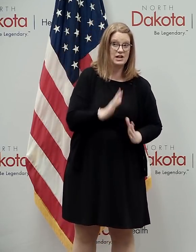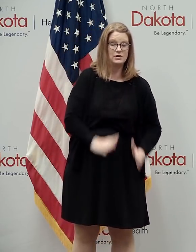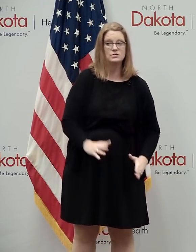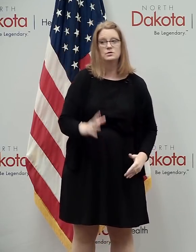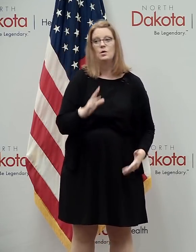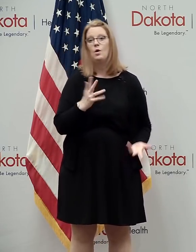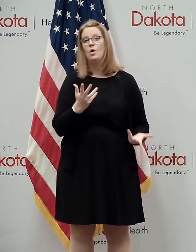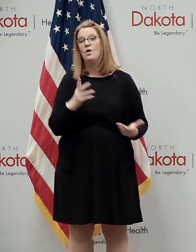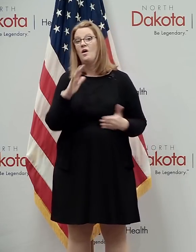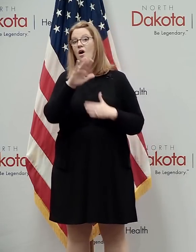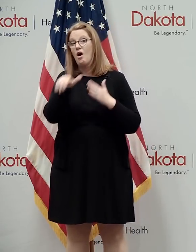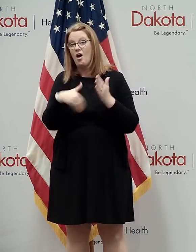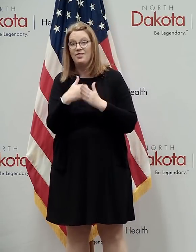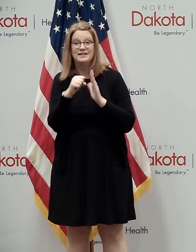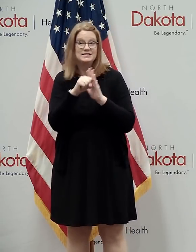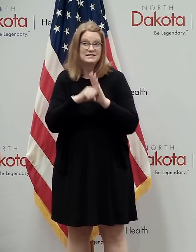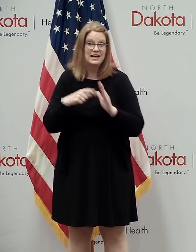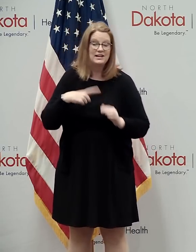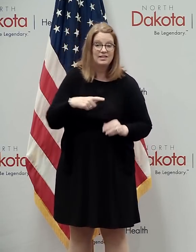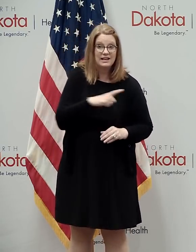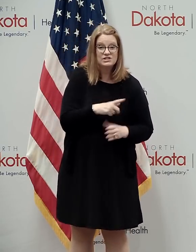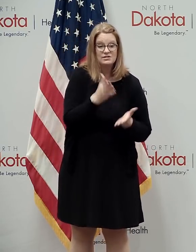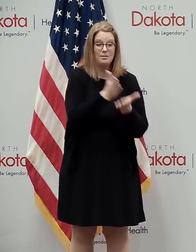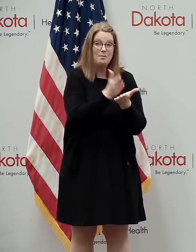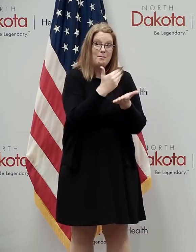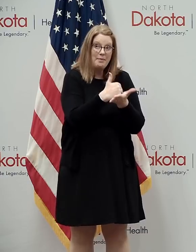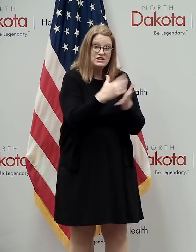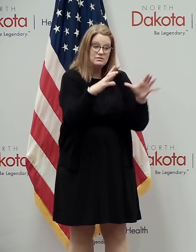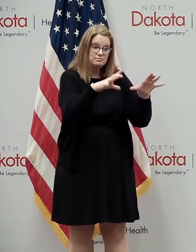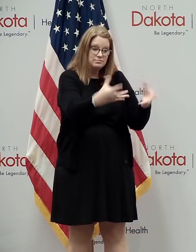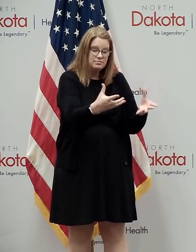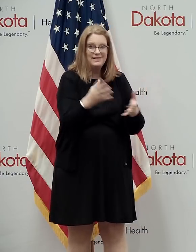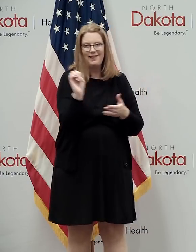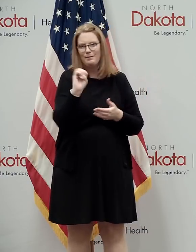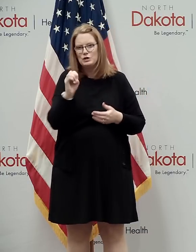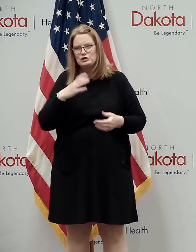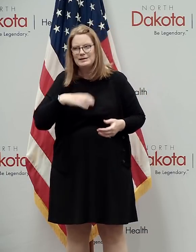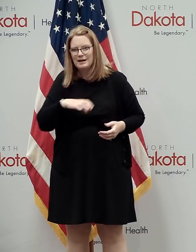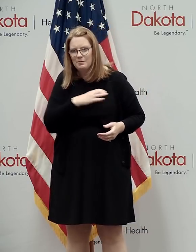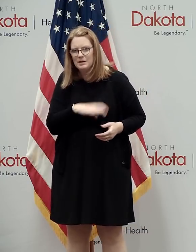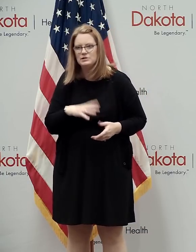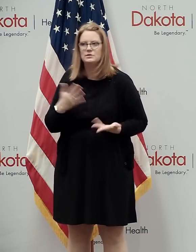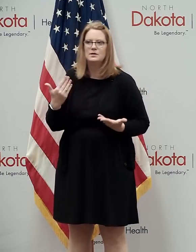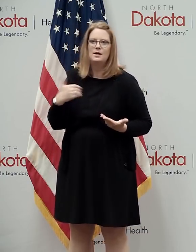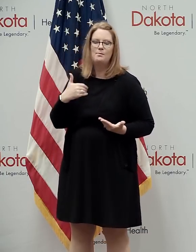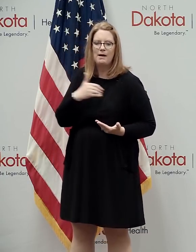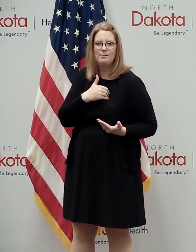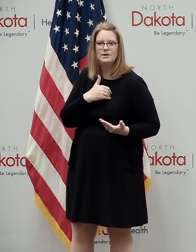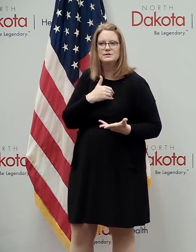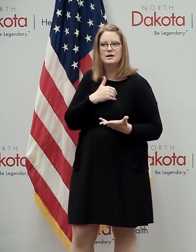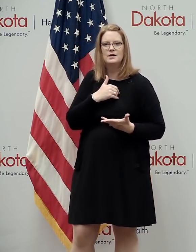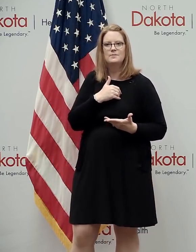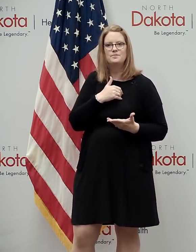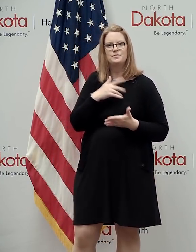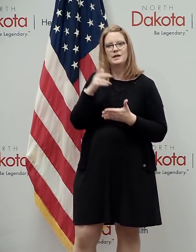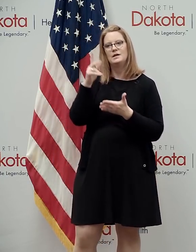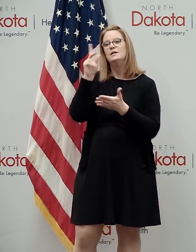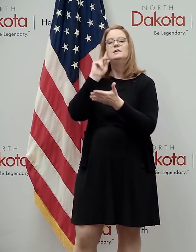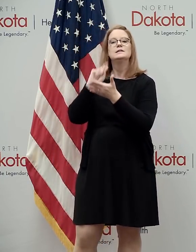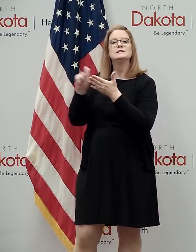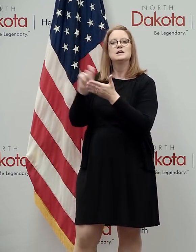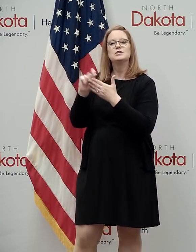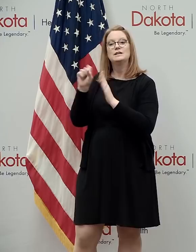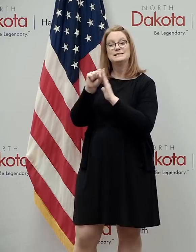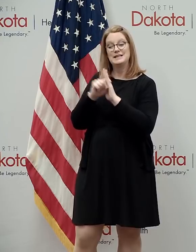state legislators, the members of the budget section, emergency commission members, including our Secretary of